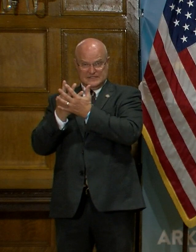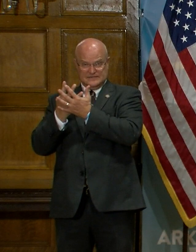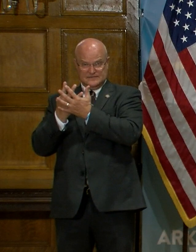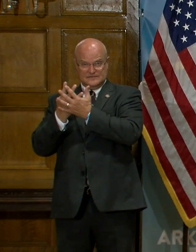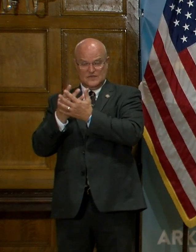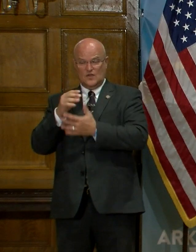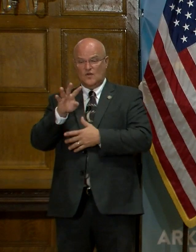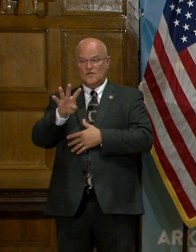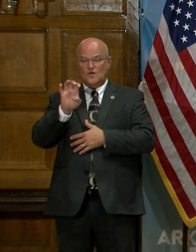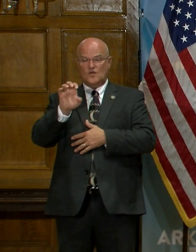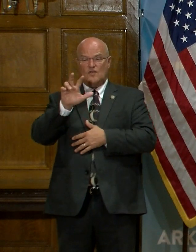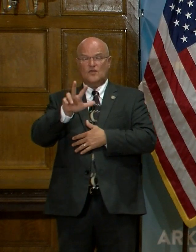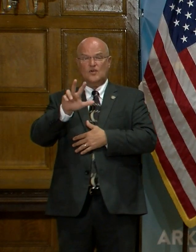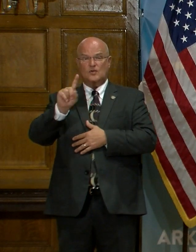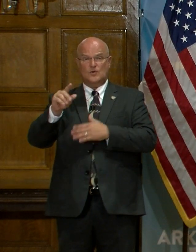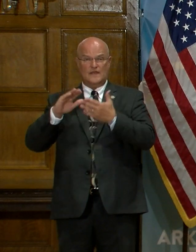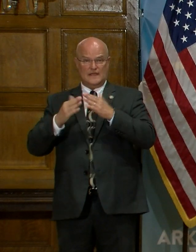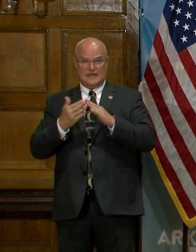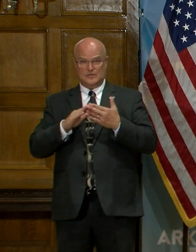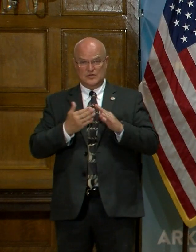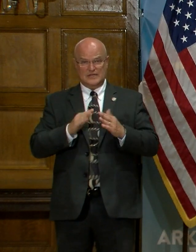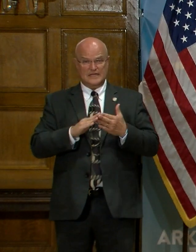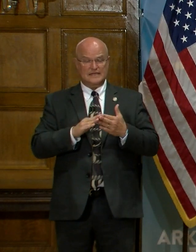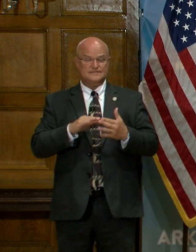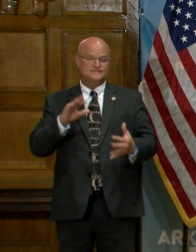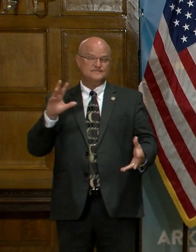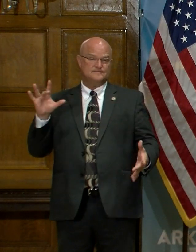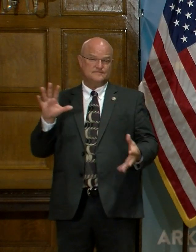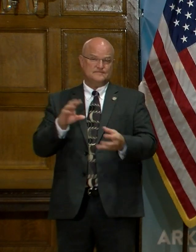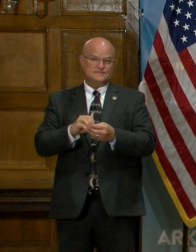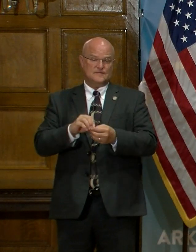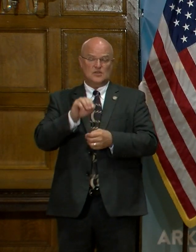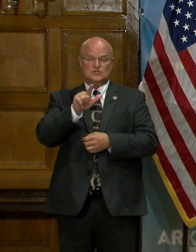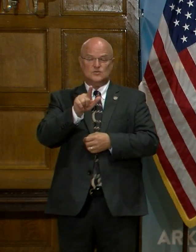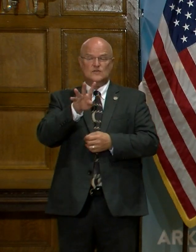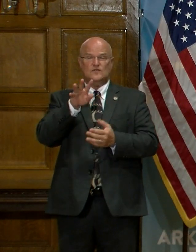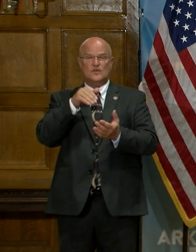facilities, 431 in the community, bringing our total to